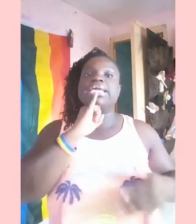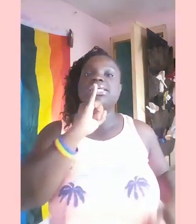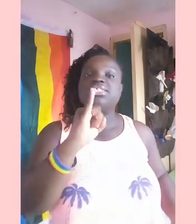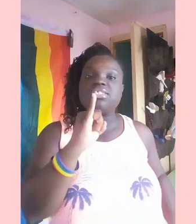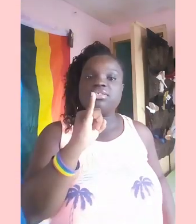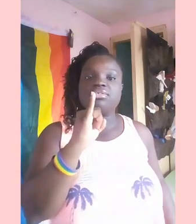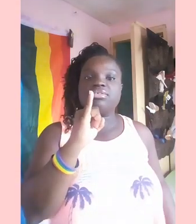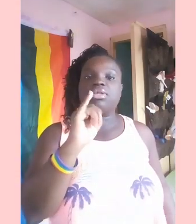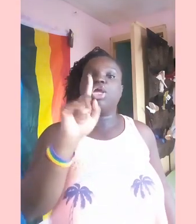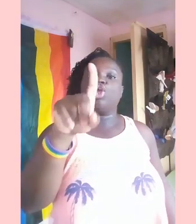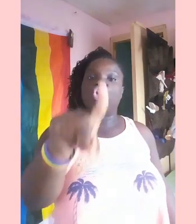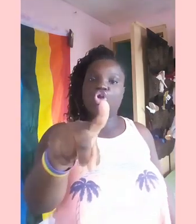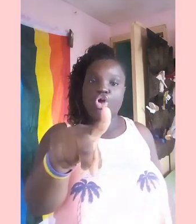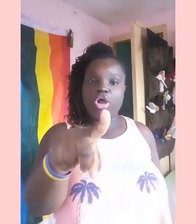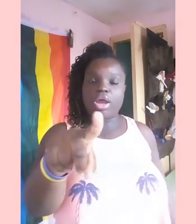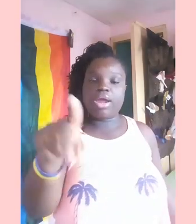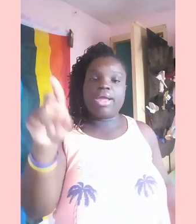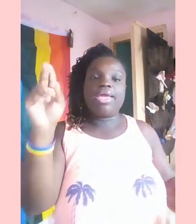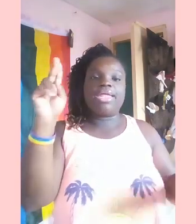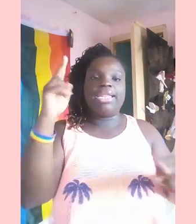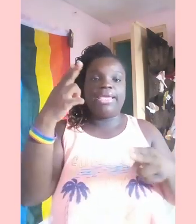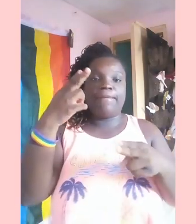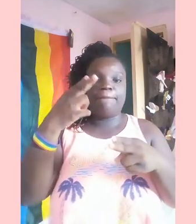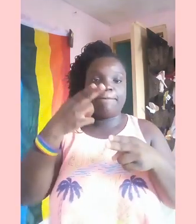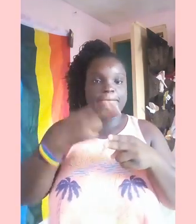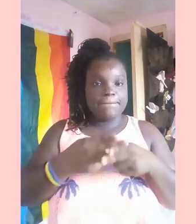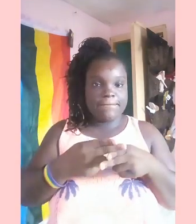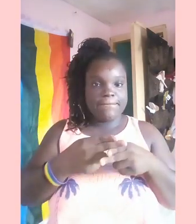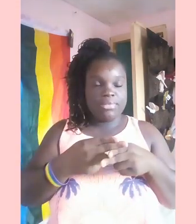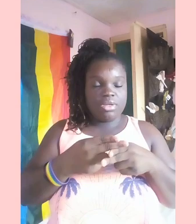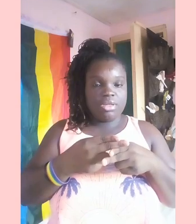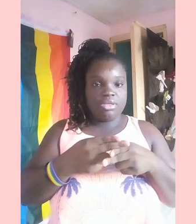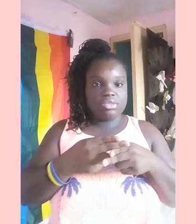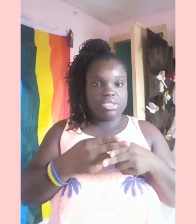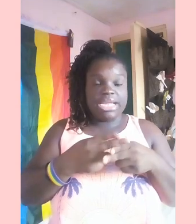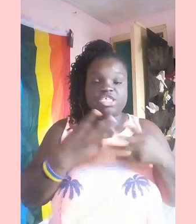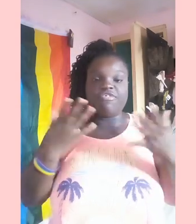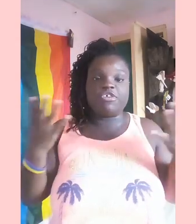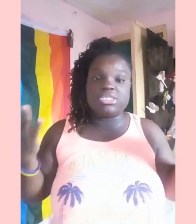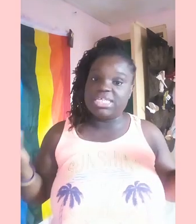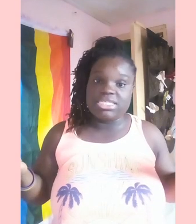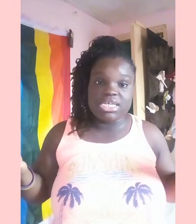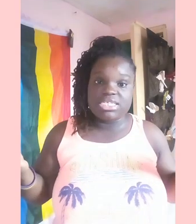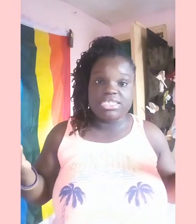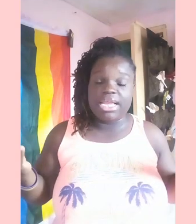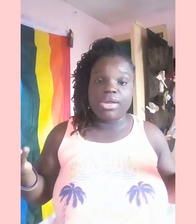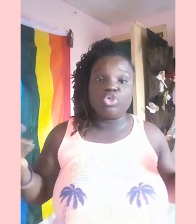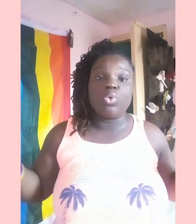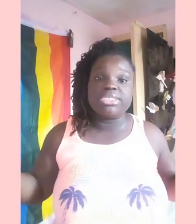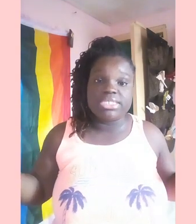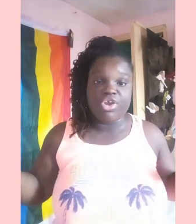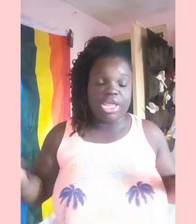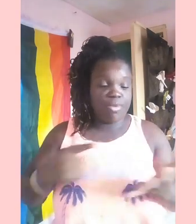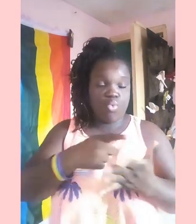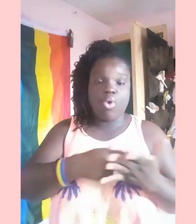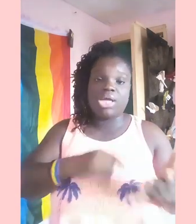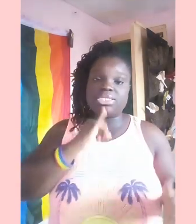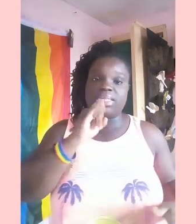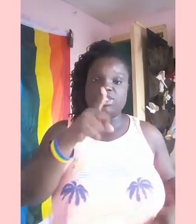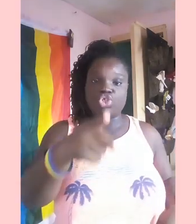is your name? So that's your first sentence in sign language. What is your name? What is